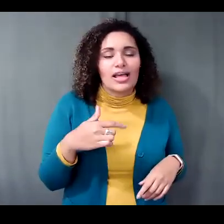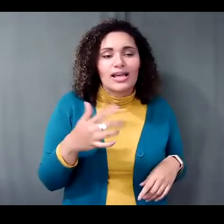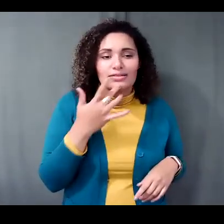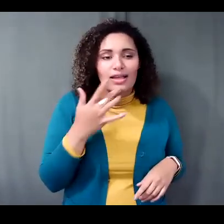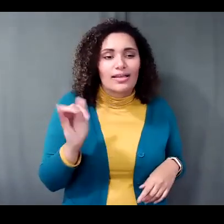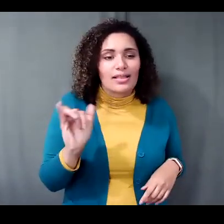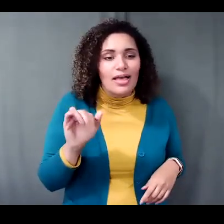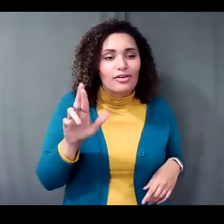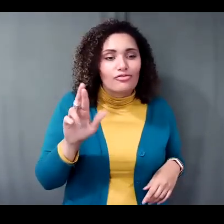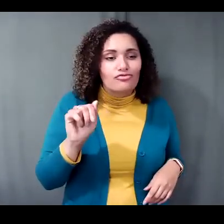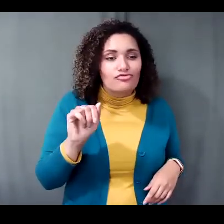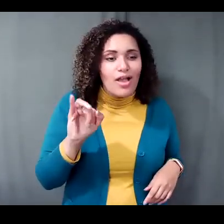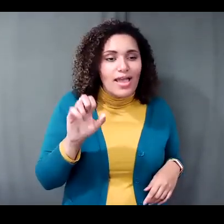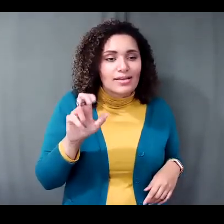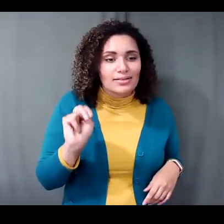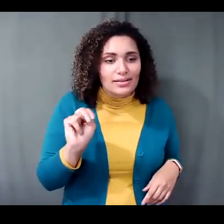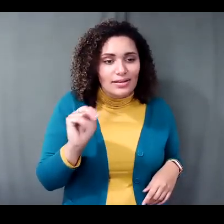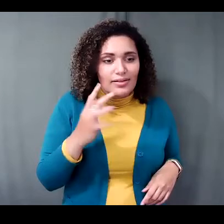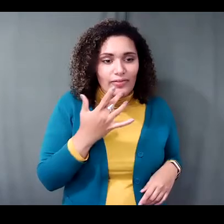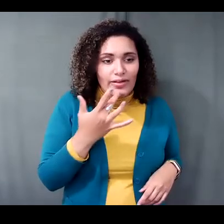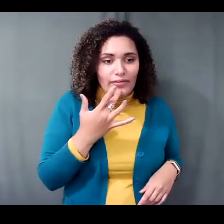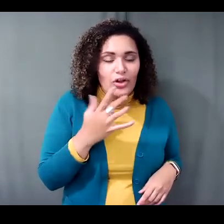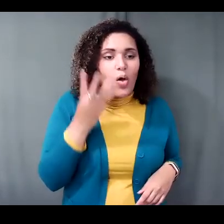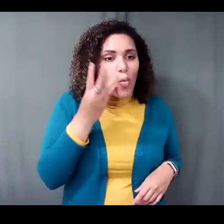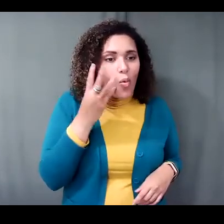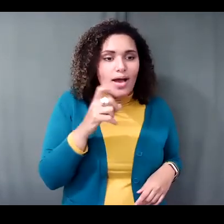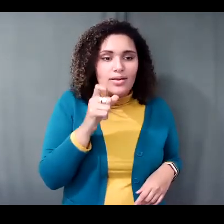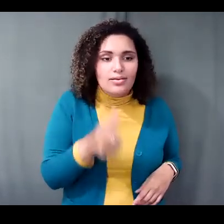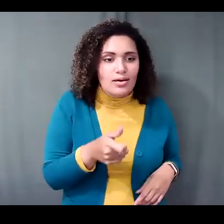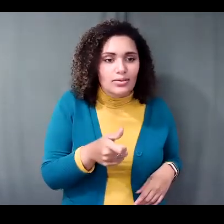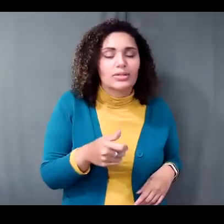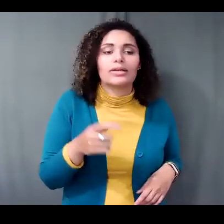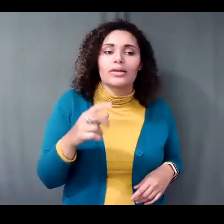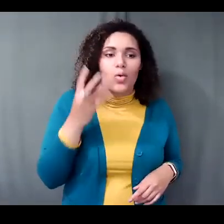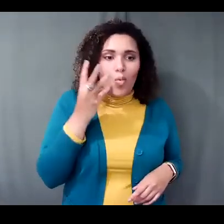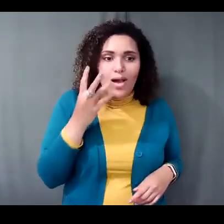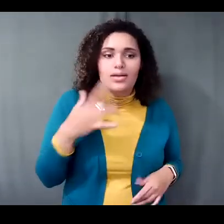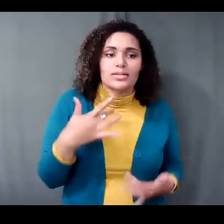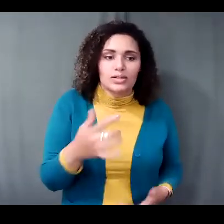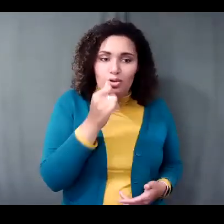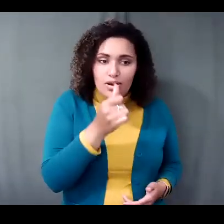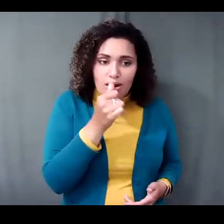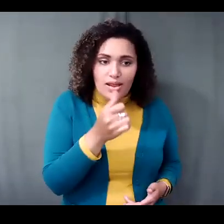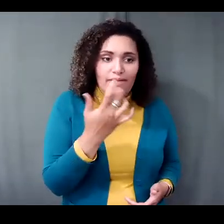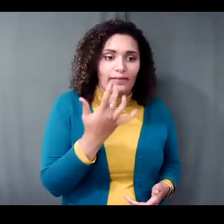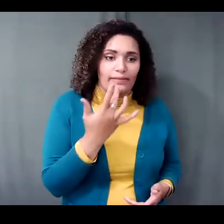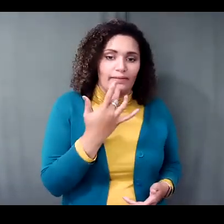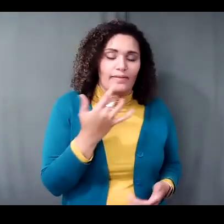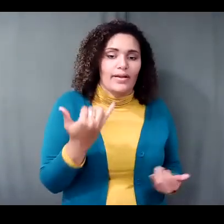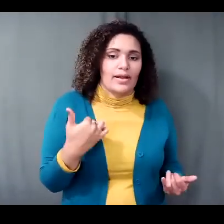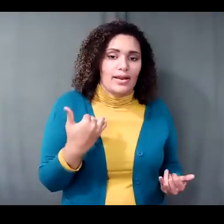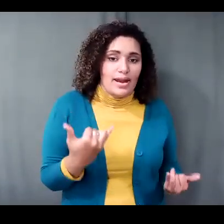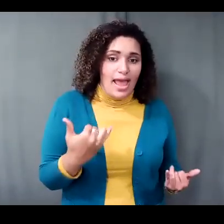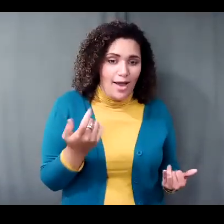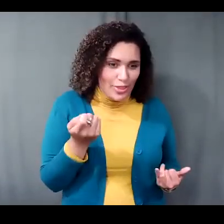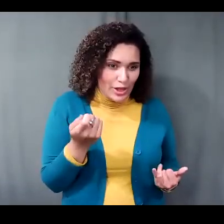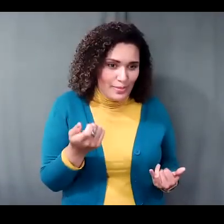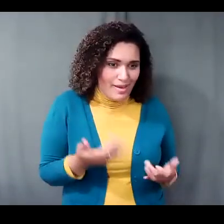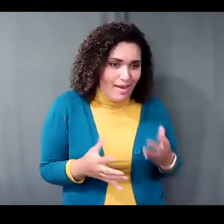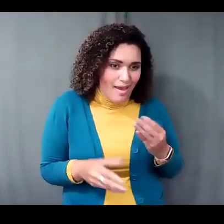super short supply. So we ended up giving away, I don't know, 80 gallons or something of it to Maryland to use to make